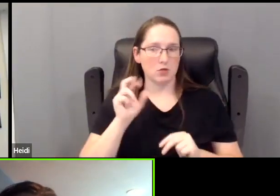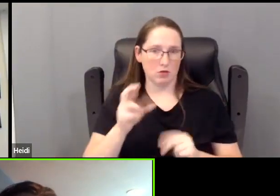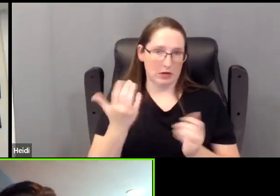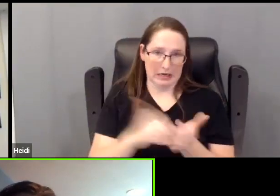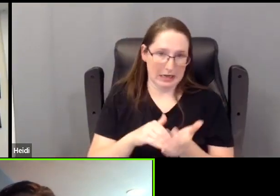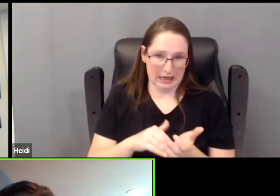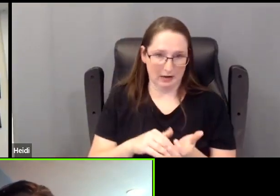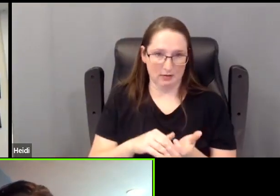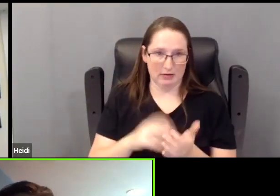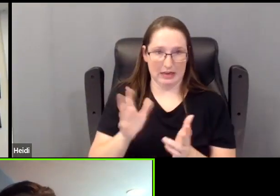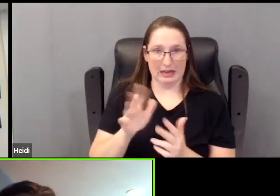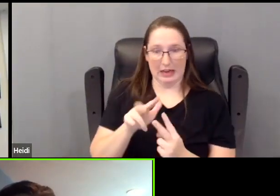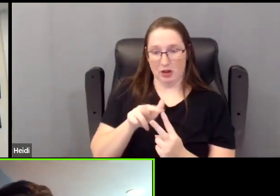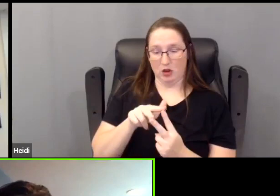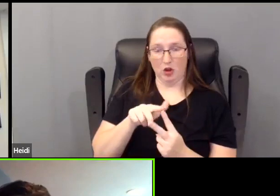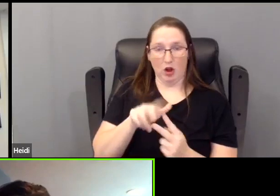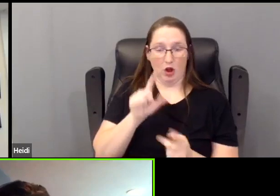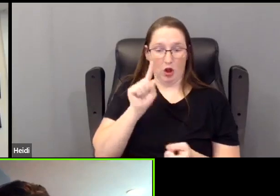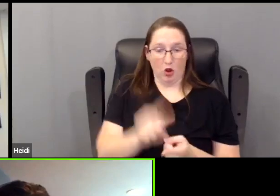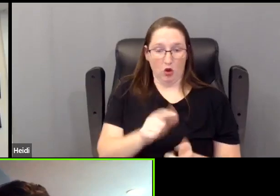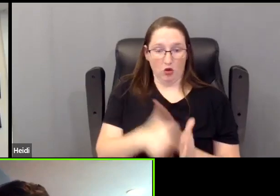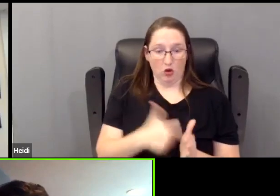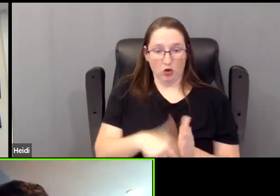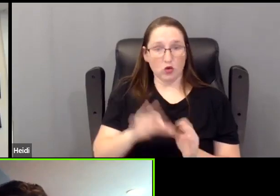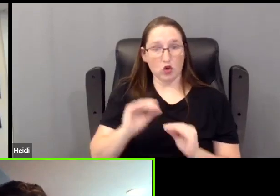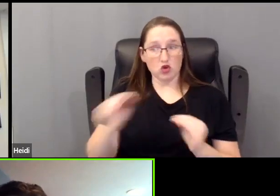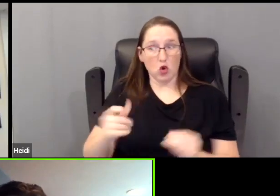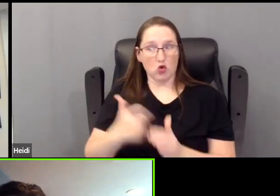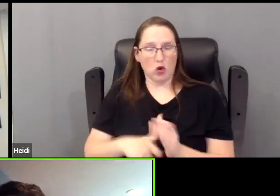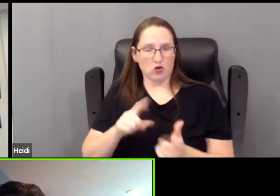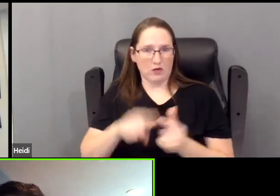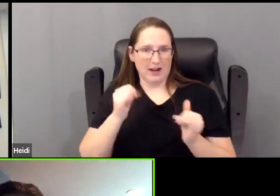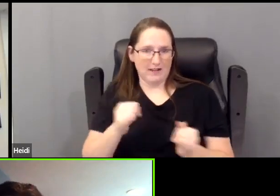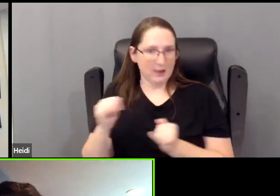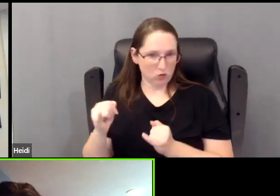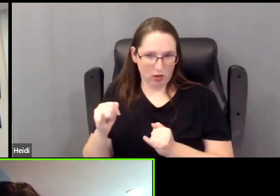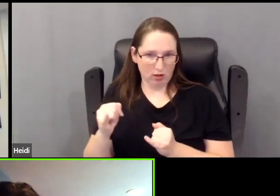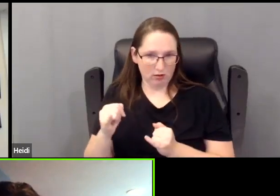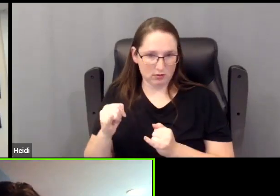where it's either a low cost or there's no cost to individuals.